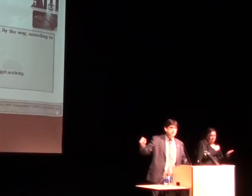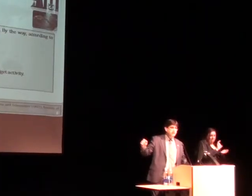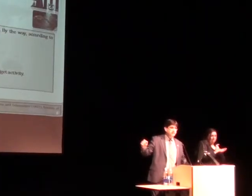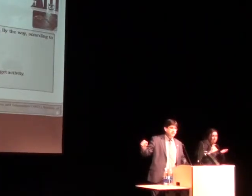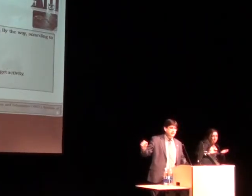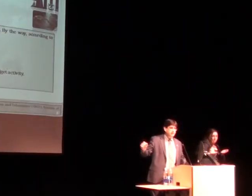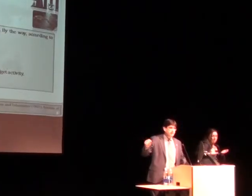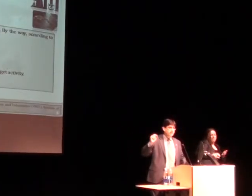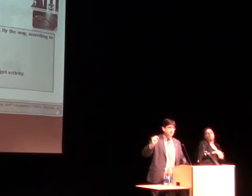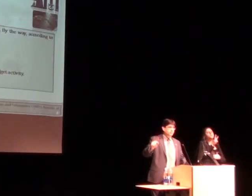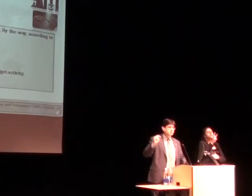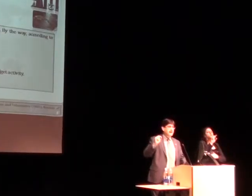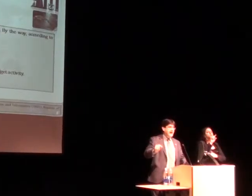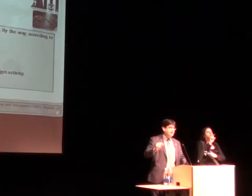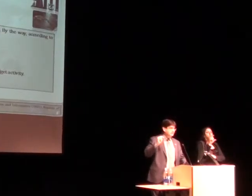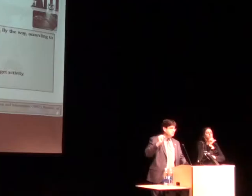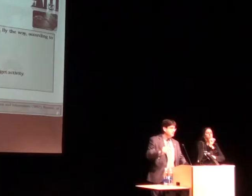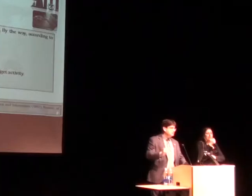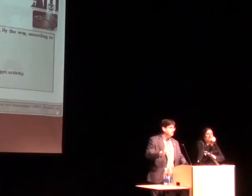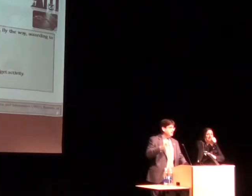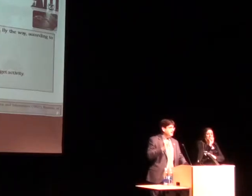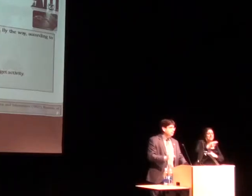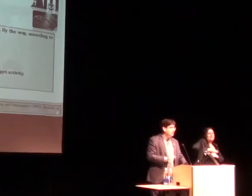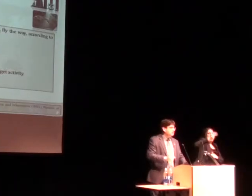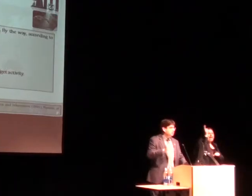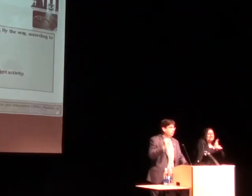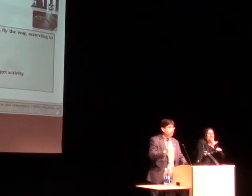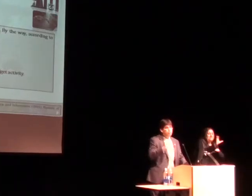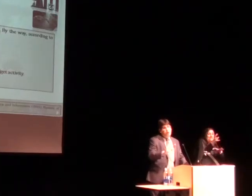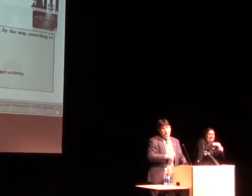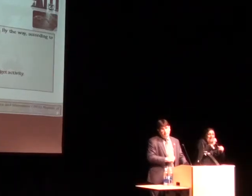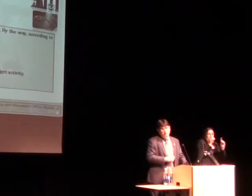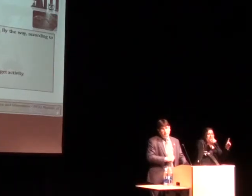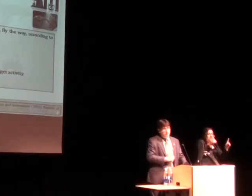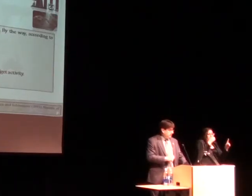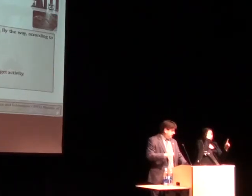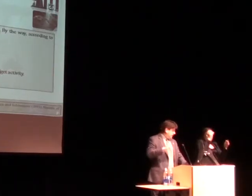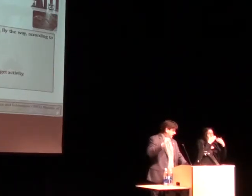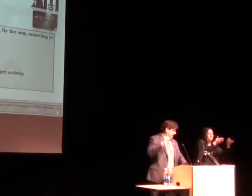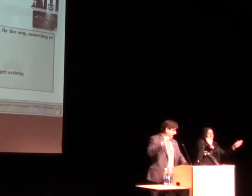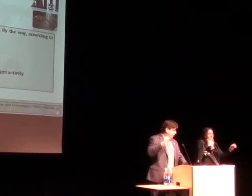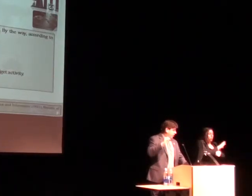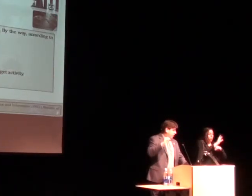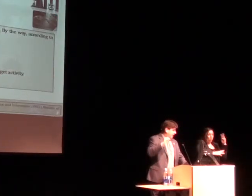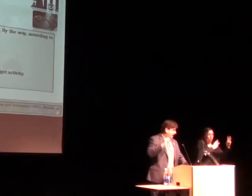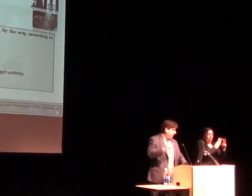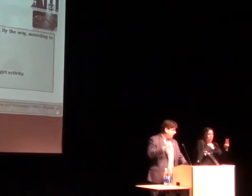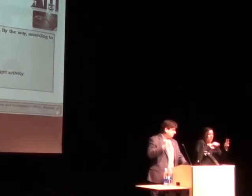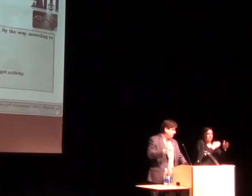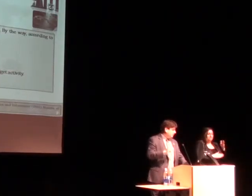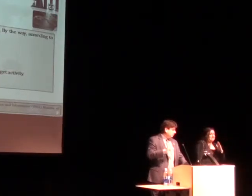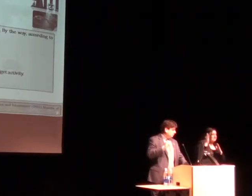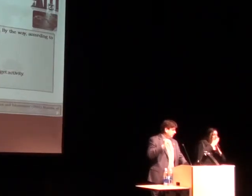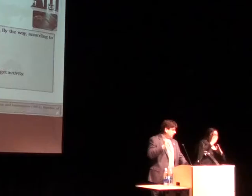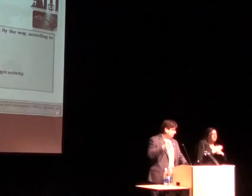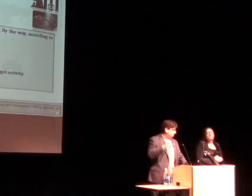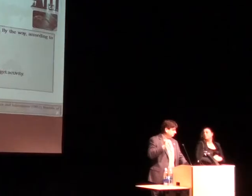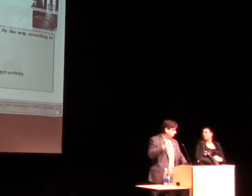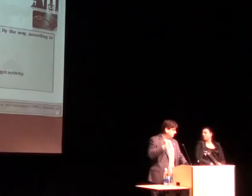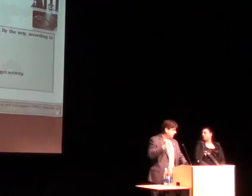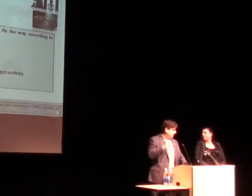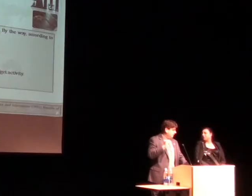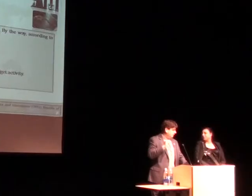in 2010, that was the highest investment in education worldwide. Our health expenditure